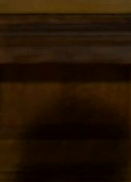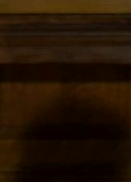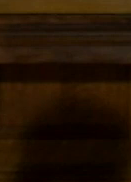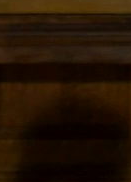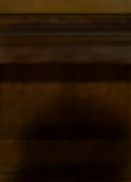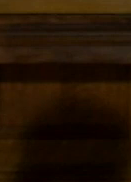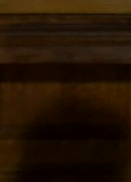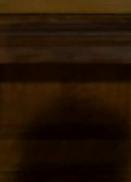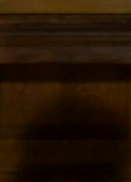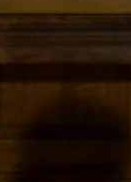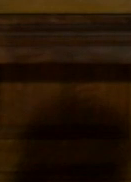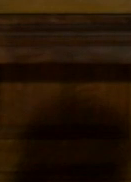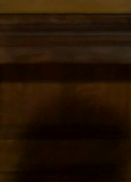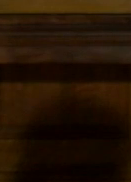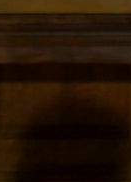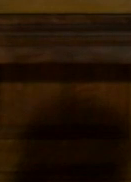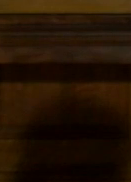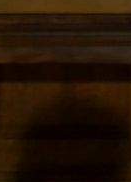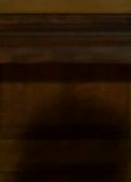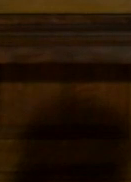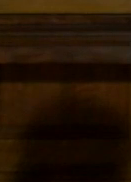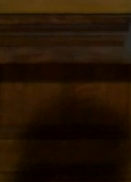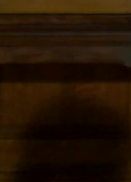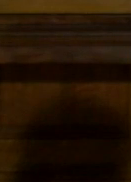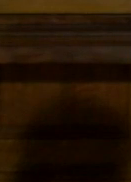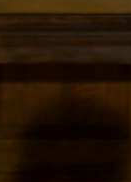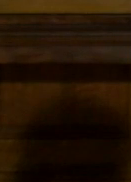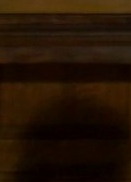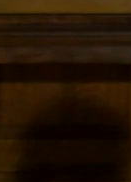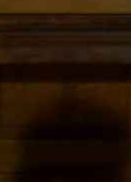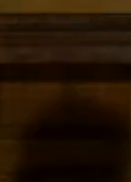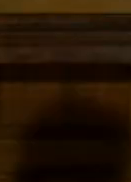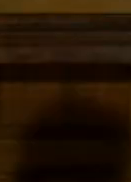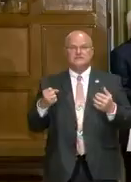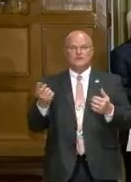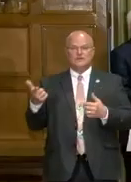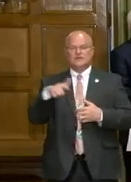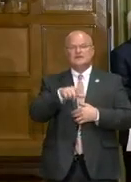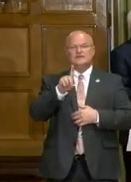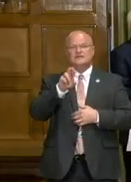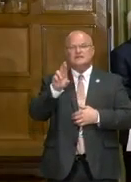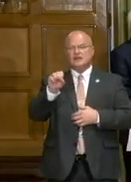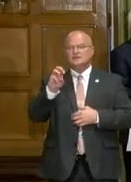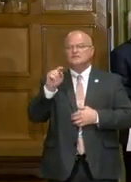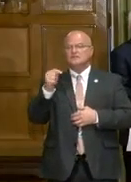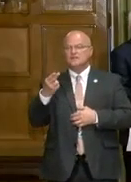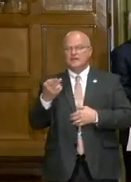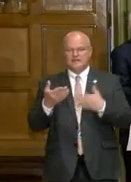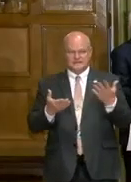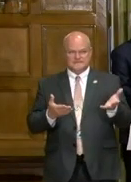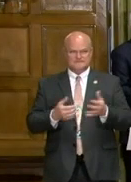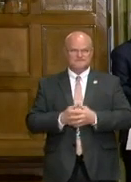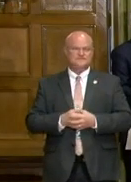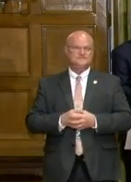guidance, uh, that is, uh, going out in the directive today. So, Dr. Smith, I'll turn it over to you.